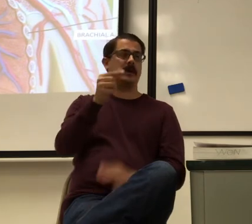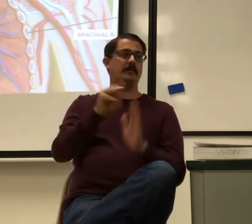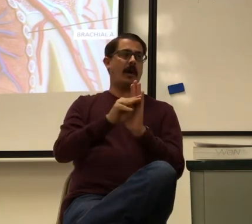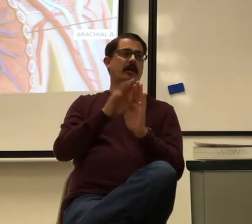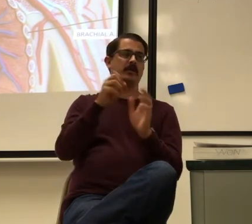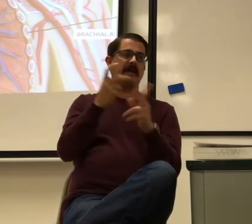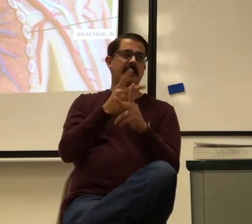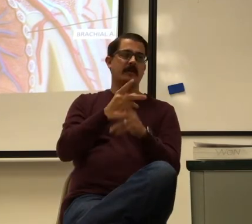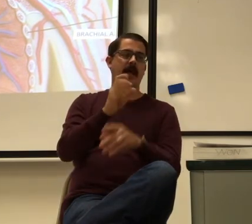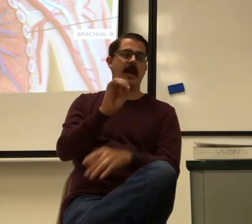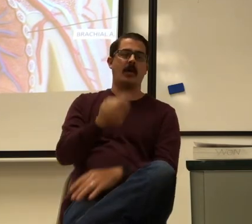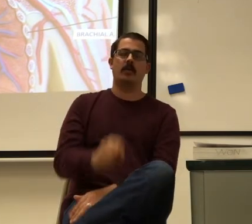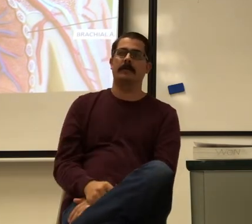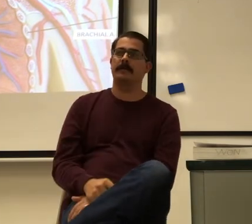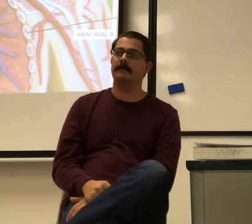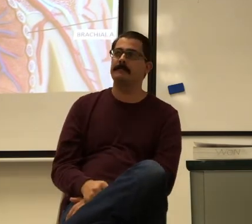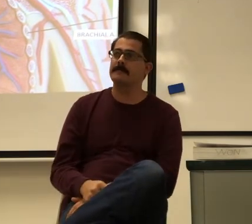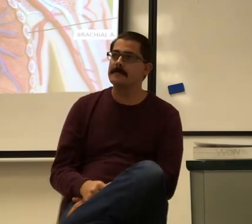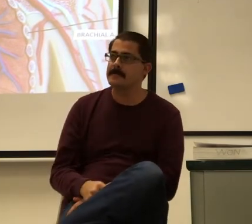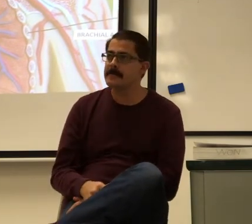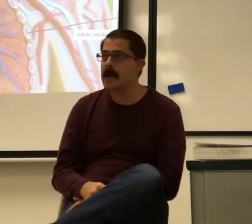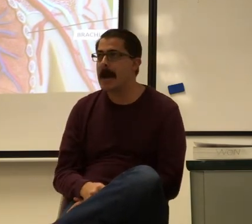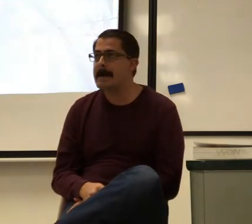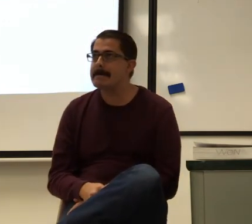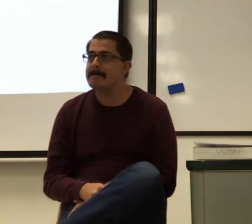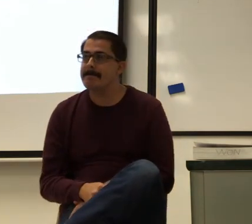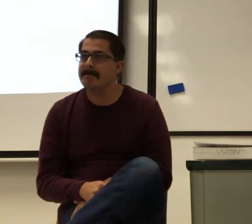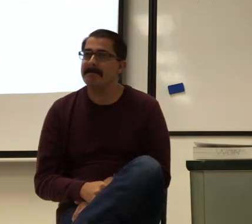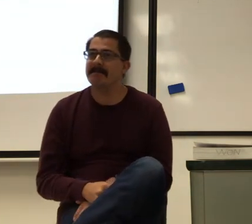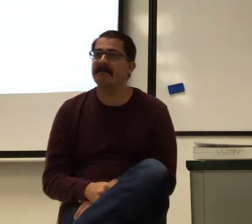you can figure that out. On the